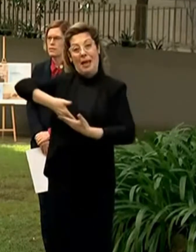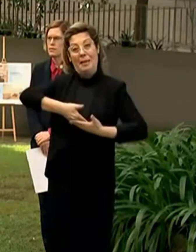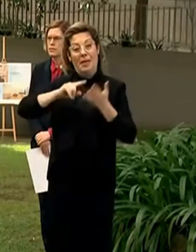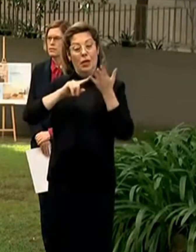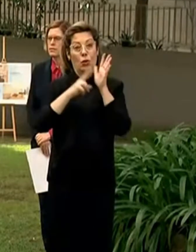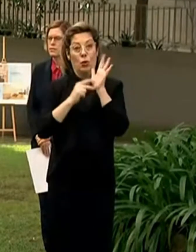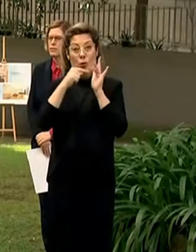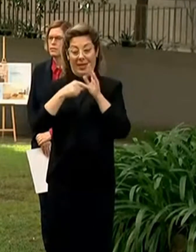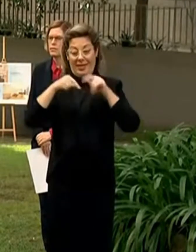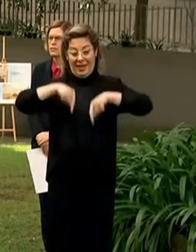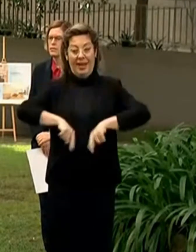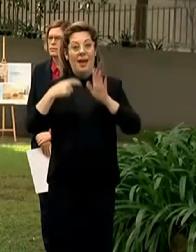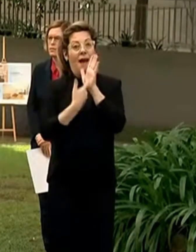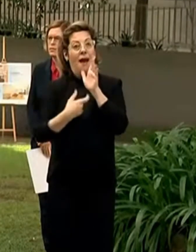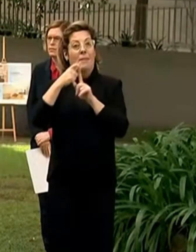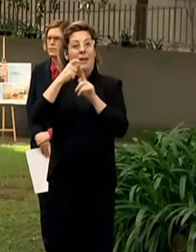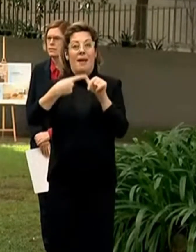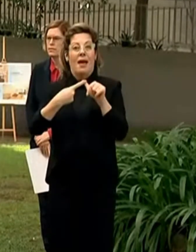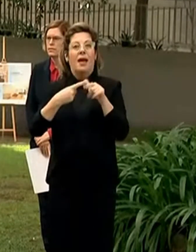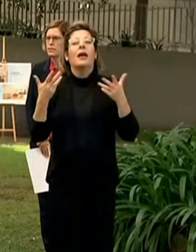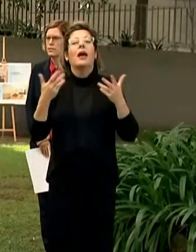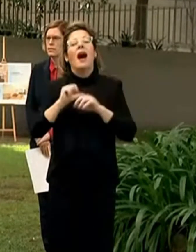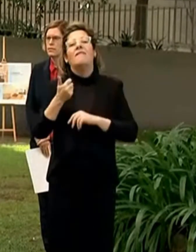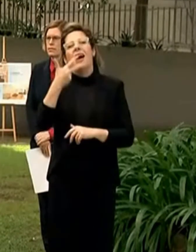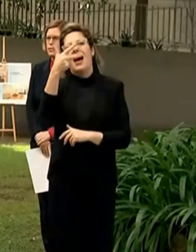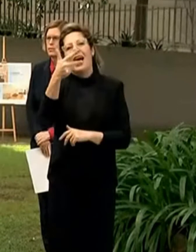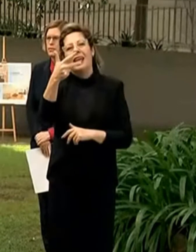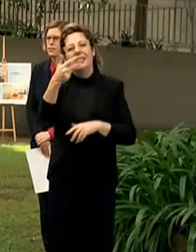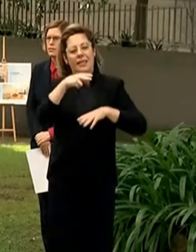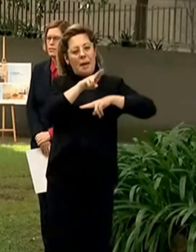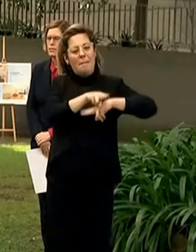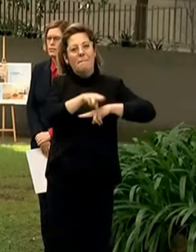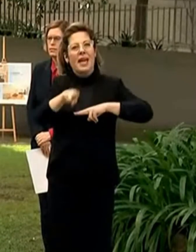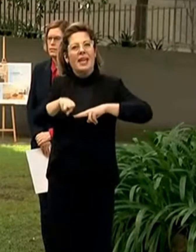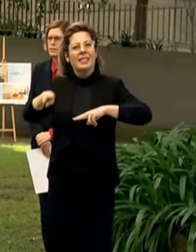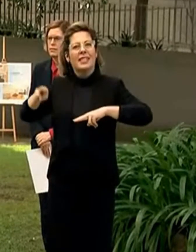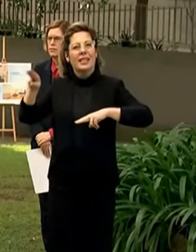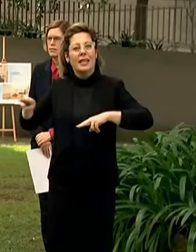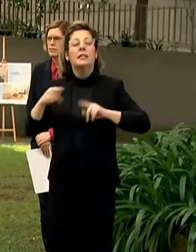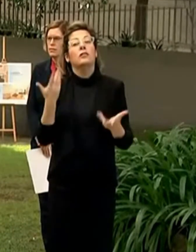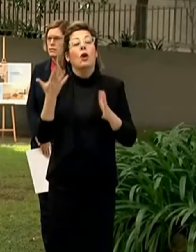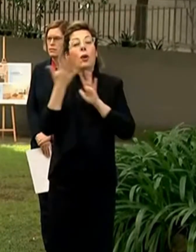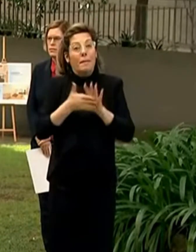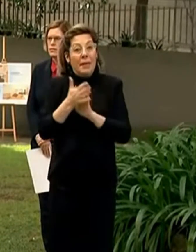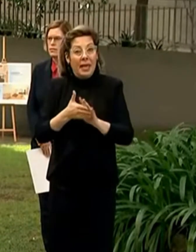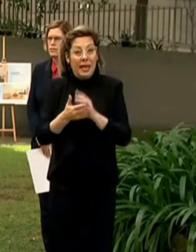have 8 beds, but what it means, the most important thing that it means, is that a mother is able to bring her infant baby with her if she